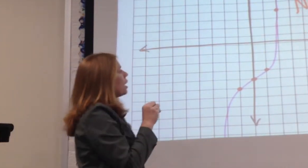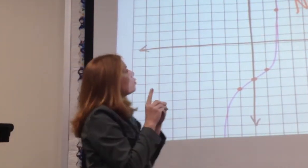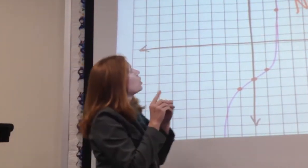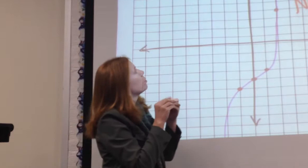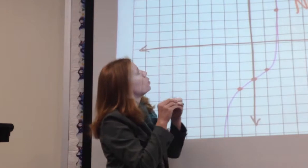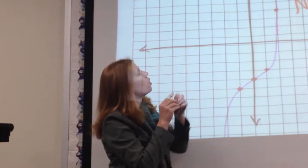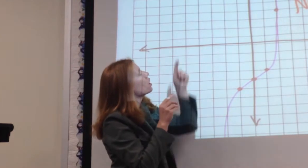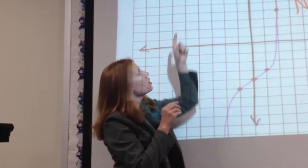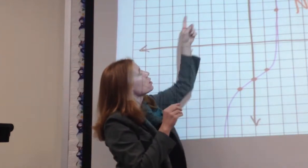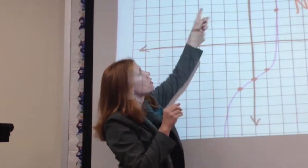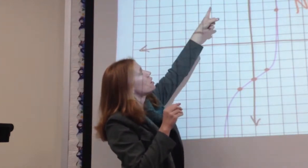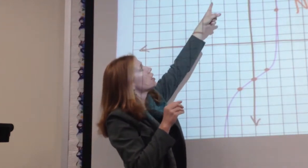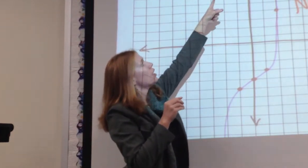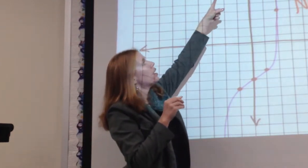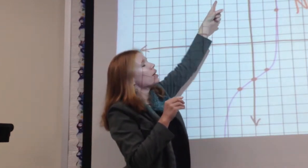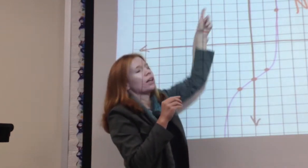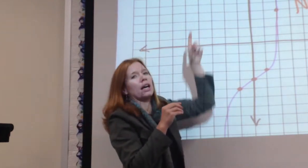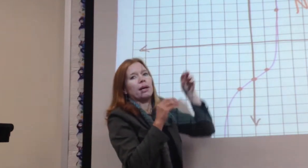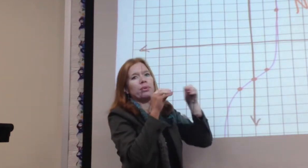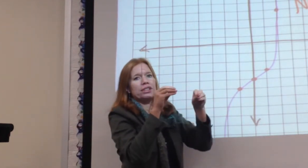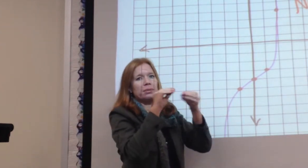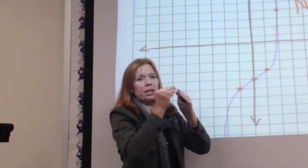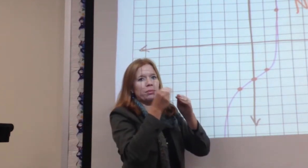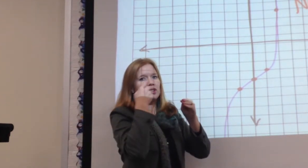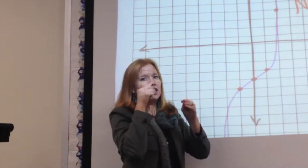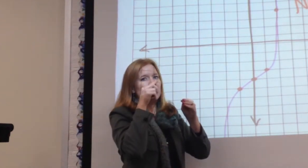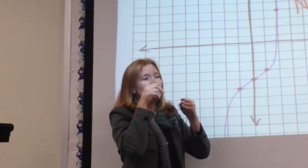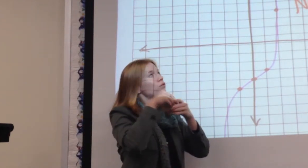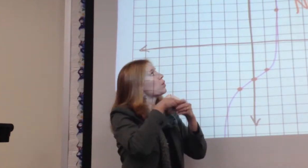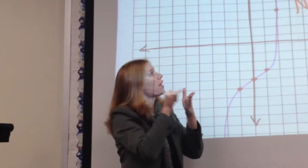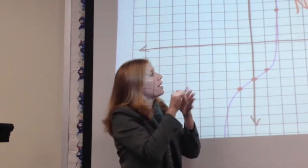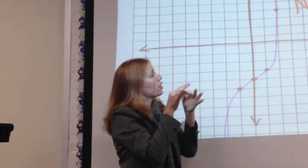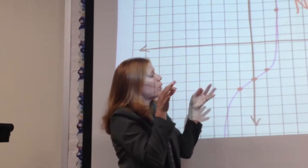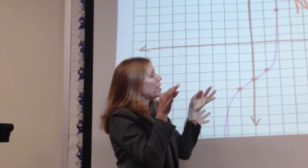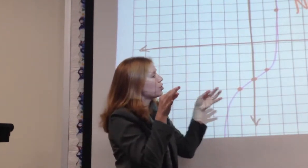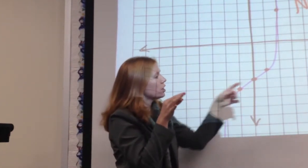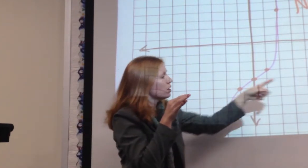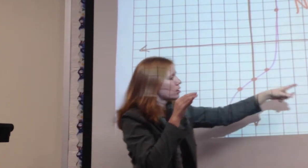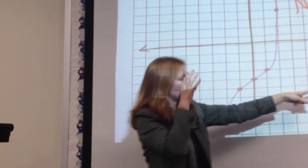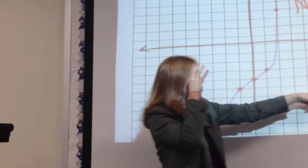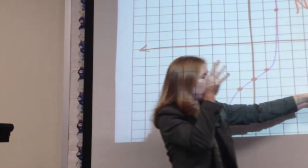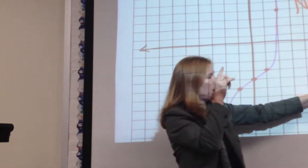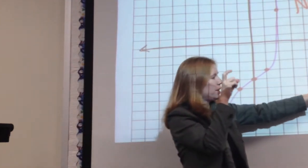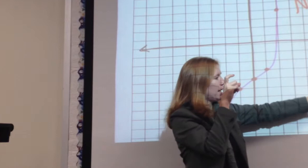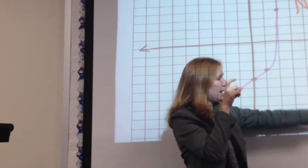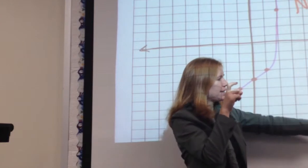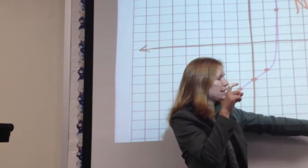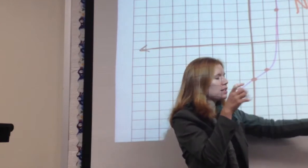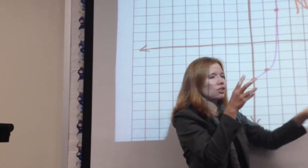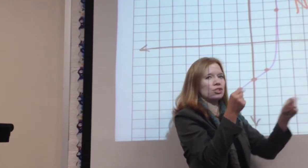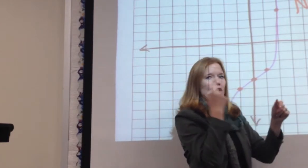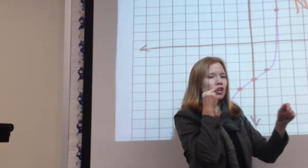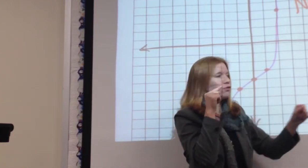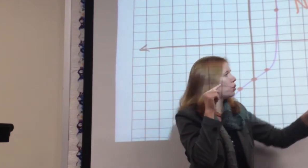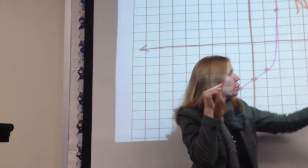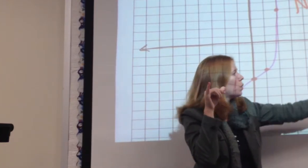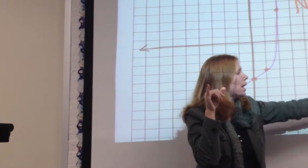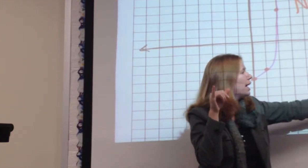And one more. I put some numbers in for that equation. Just make up the x's, solve for